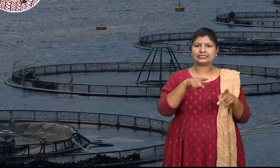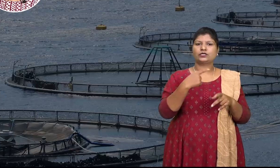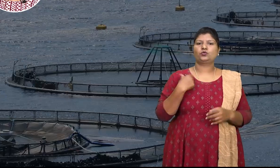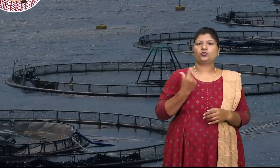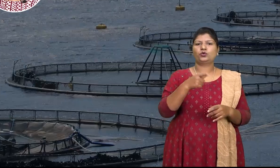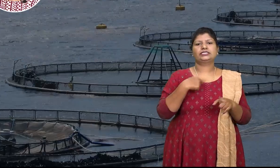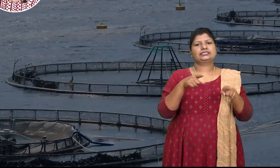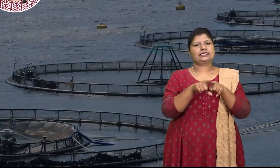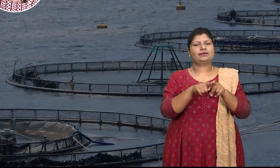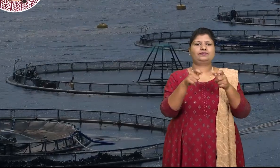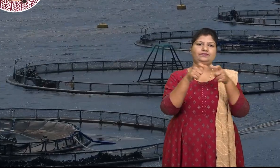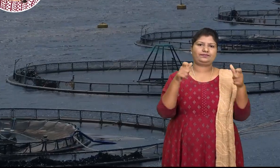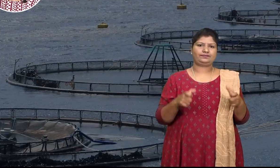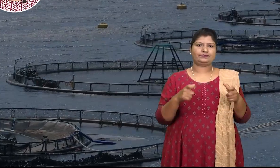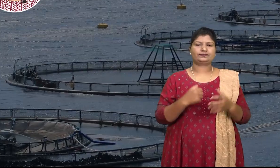systems.